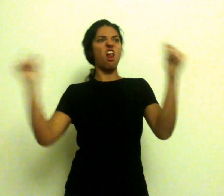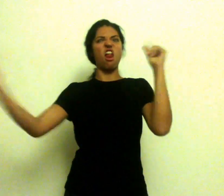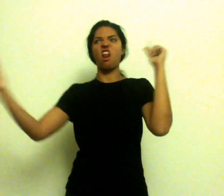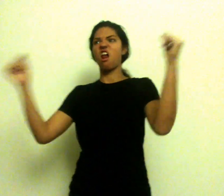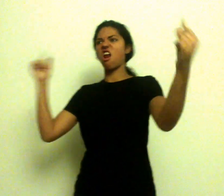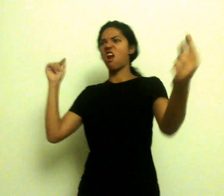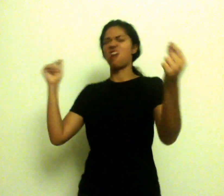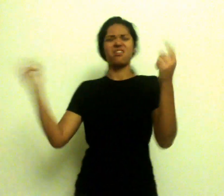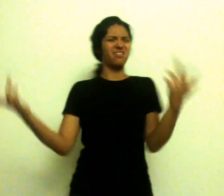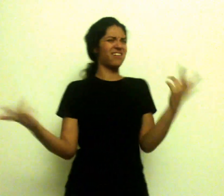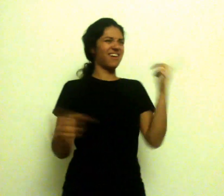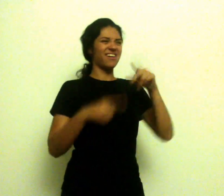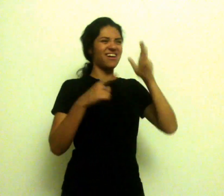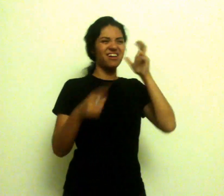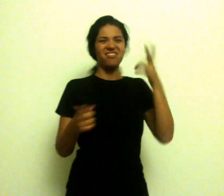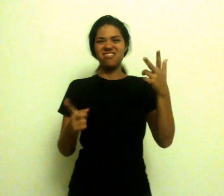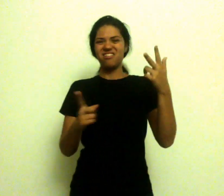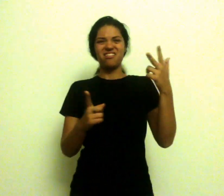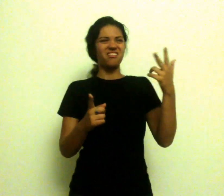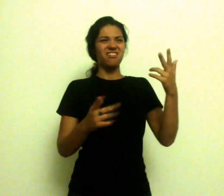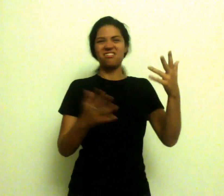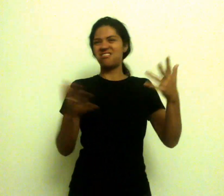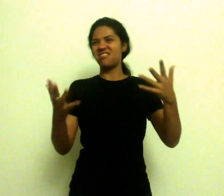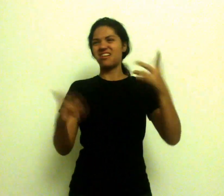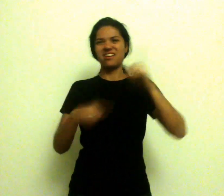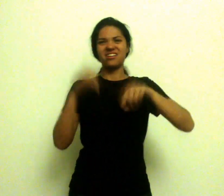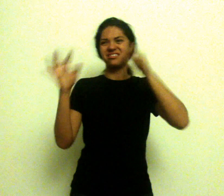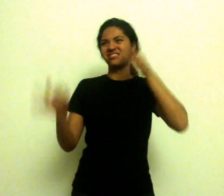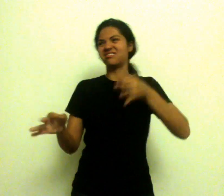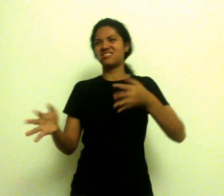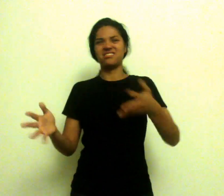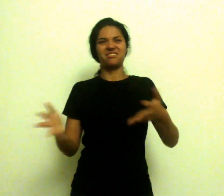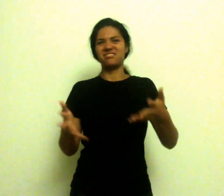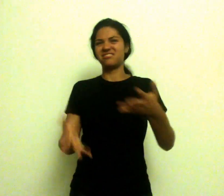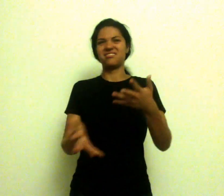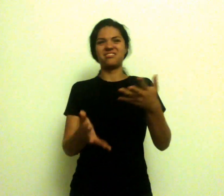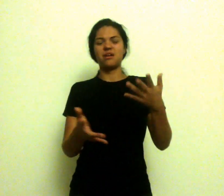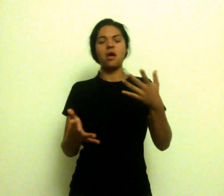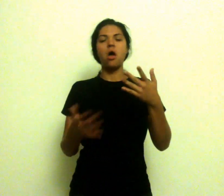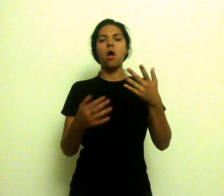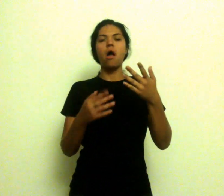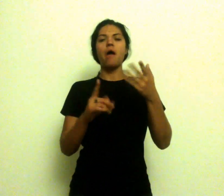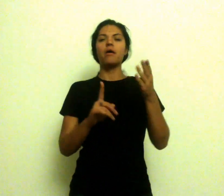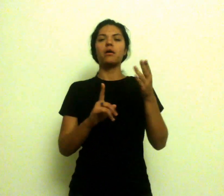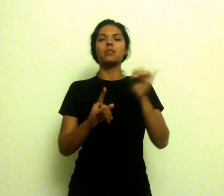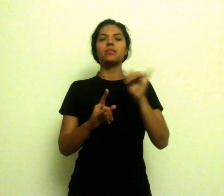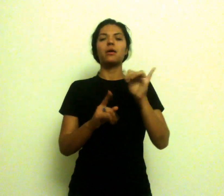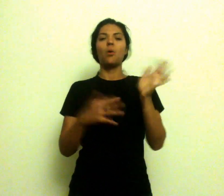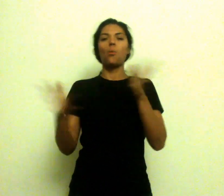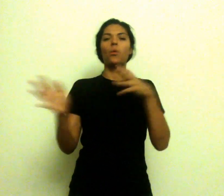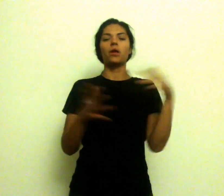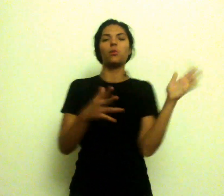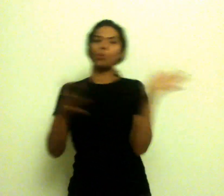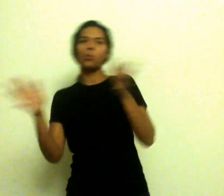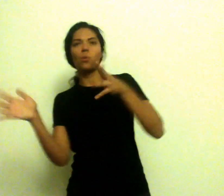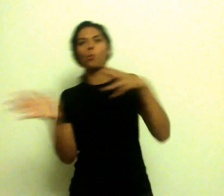lays claim to the truth. We appear as a reed shaken in the wind. Think of the simple statement,